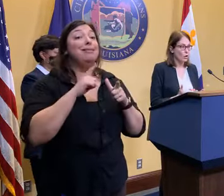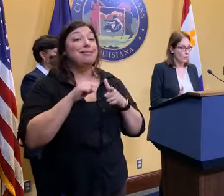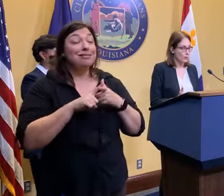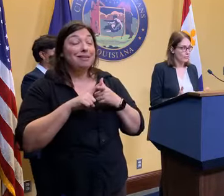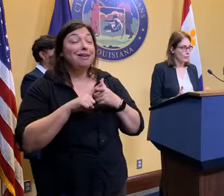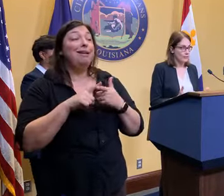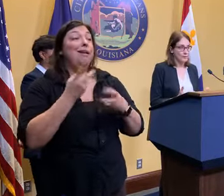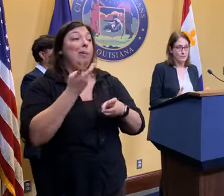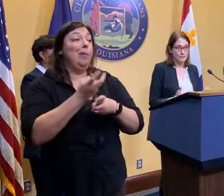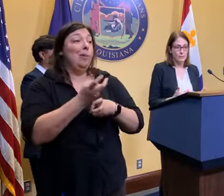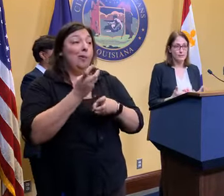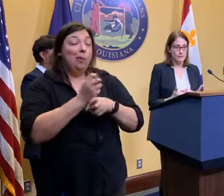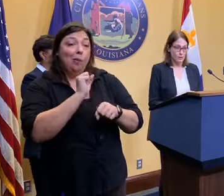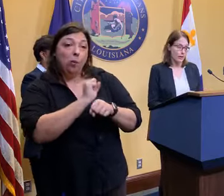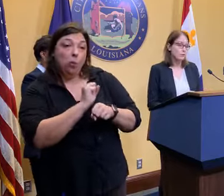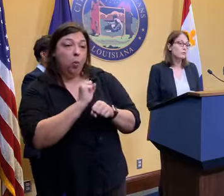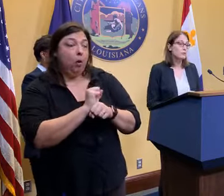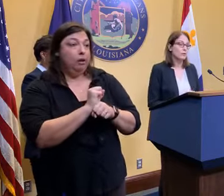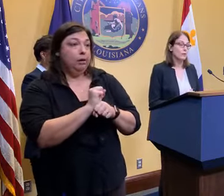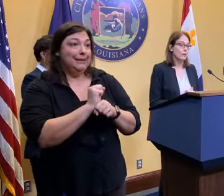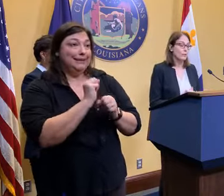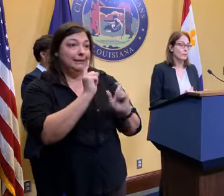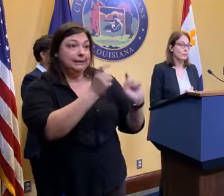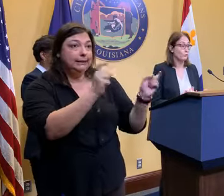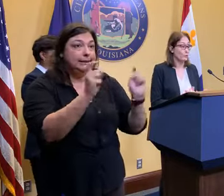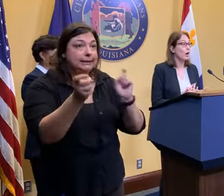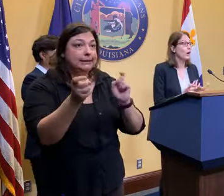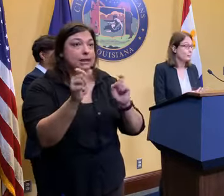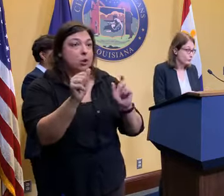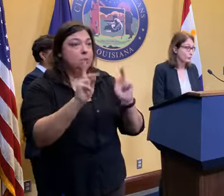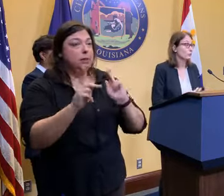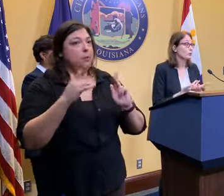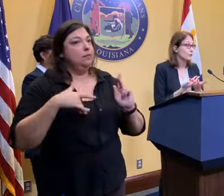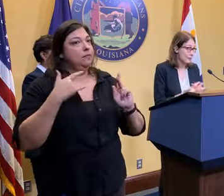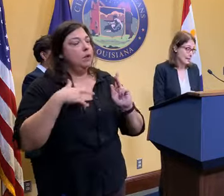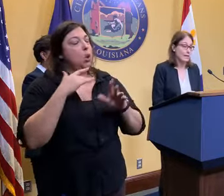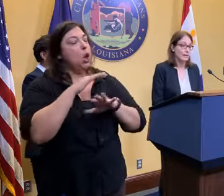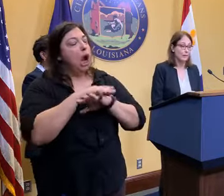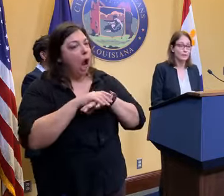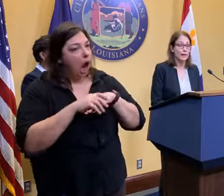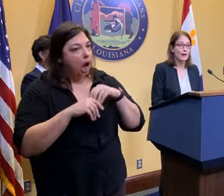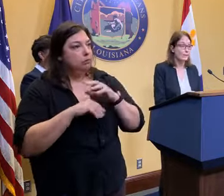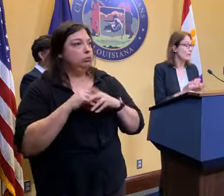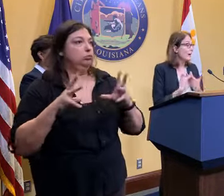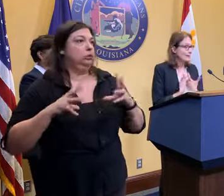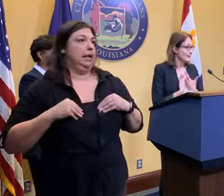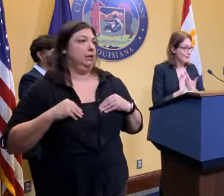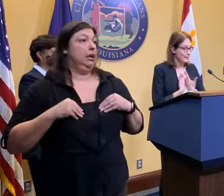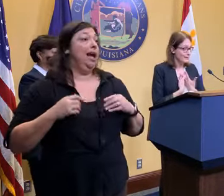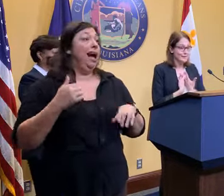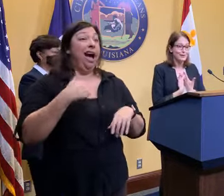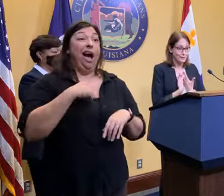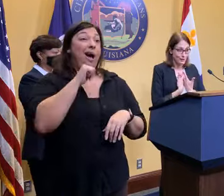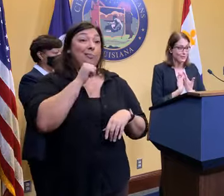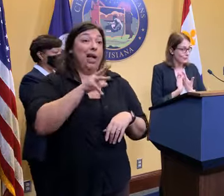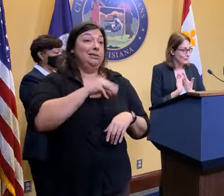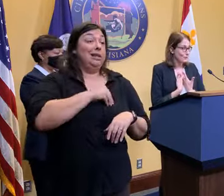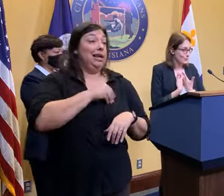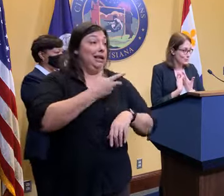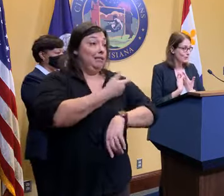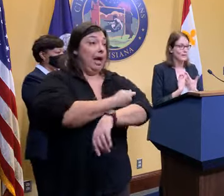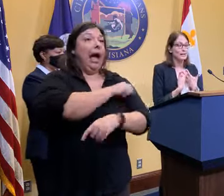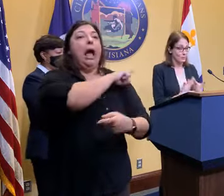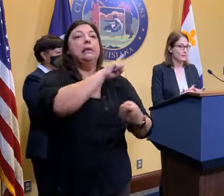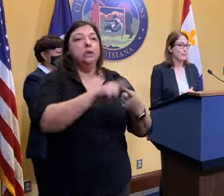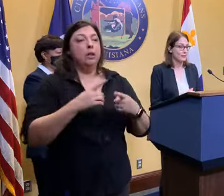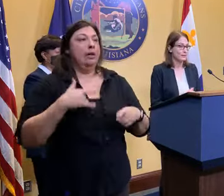work hard to get that message out so that people feel comfortable taking it. I am not going to take a vaccine until I feel comfortable